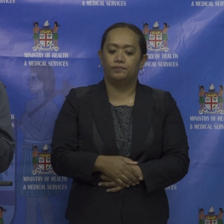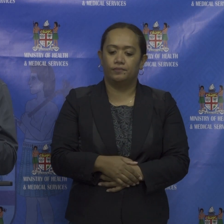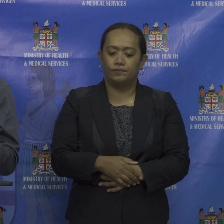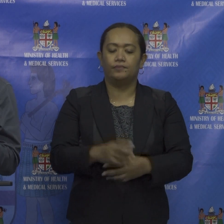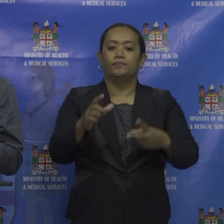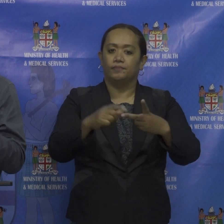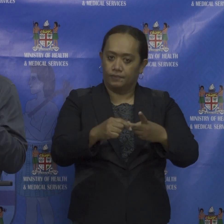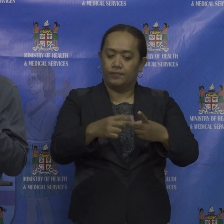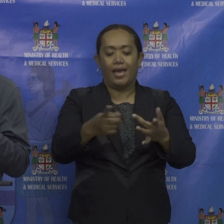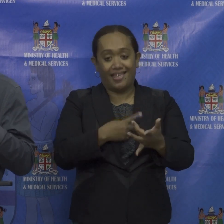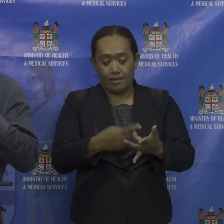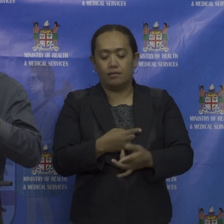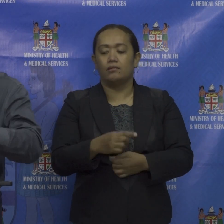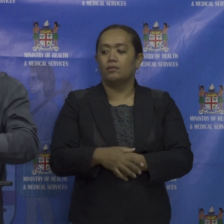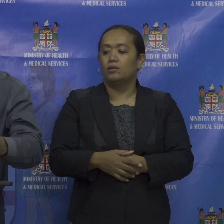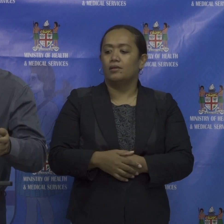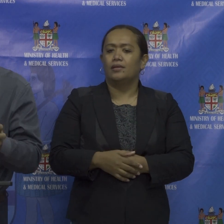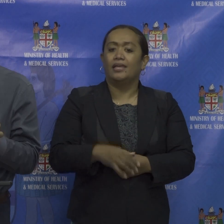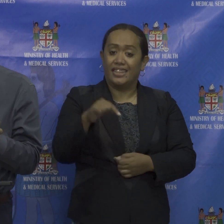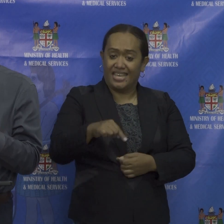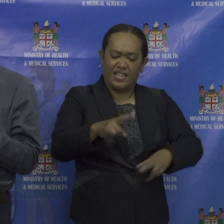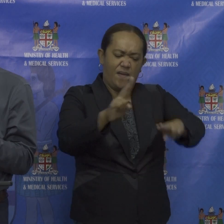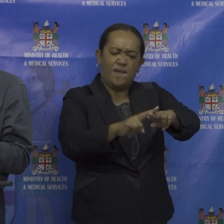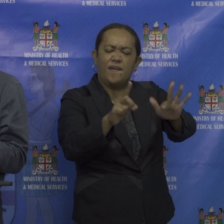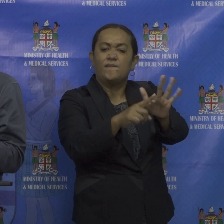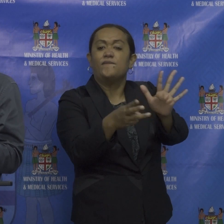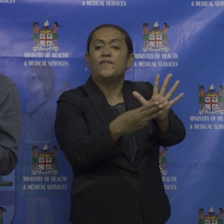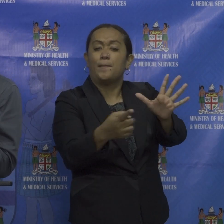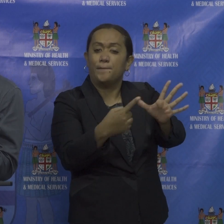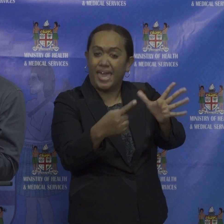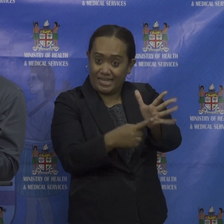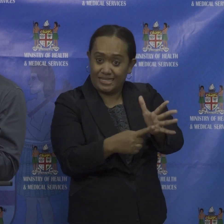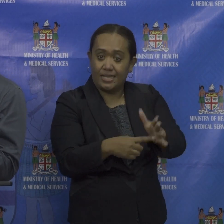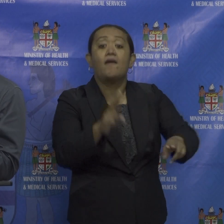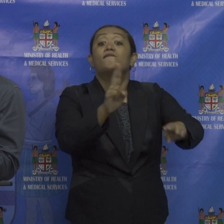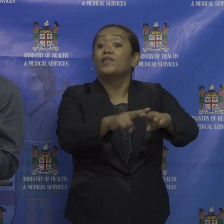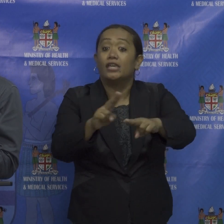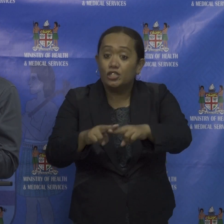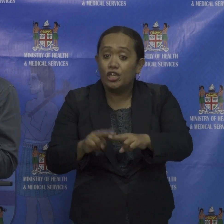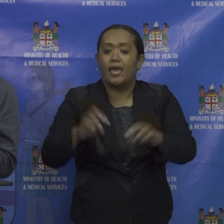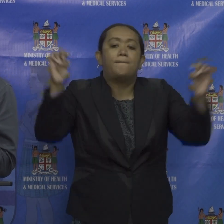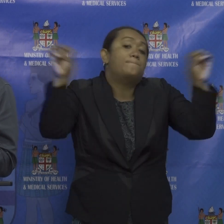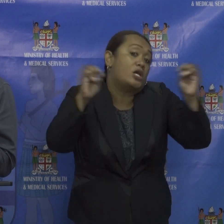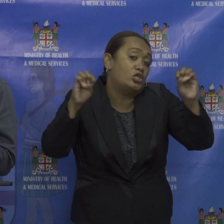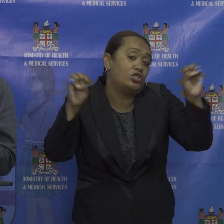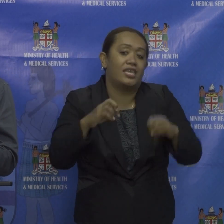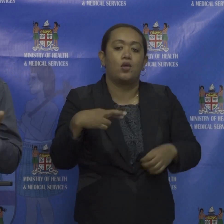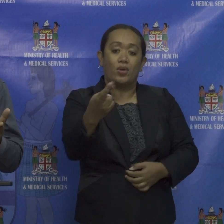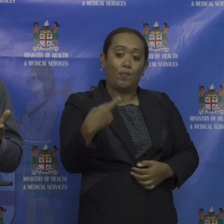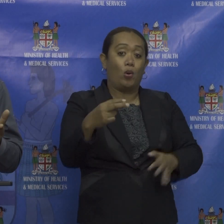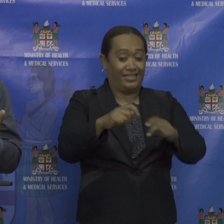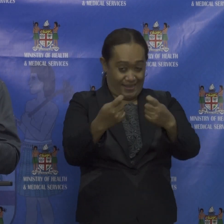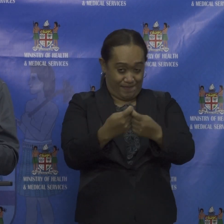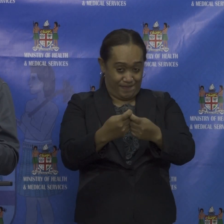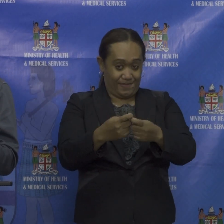the other thing is that this FIMET group, it's called the Fiji Emergency Response Team, but